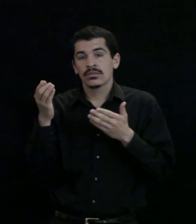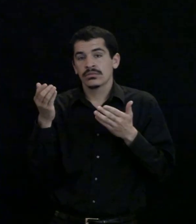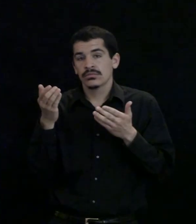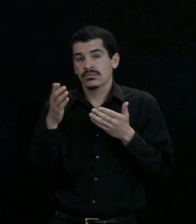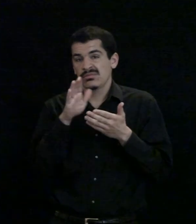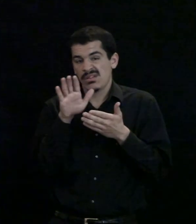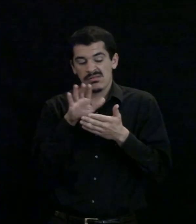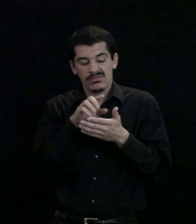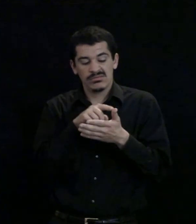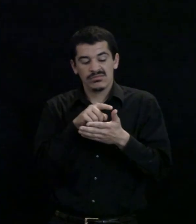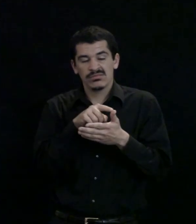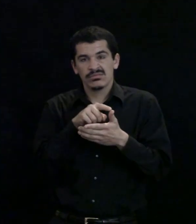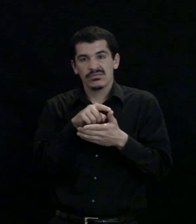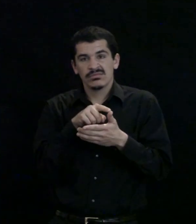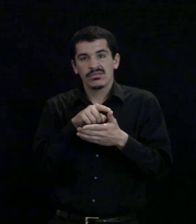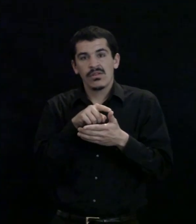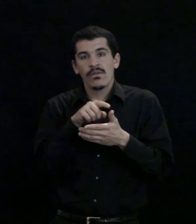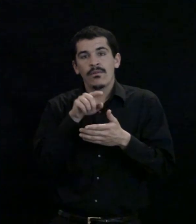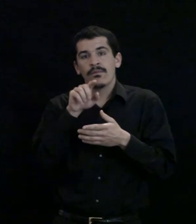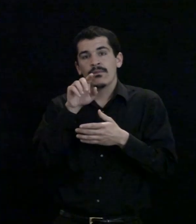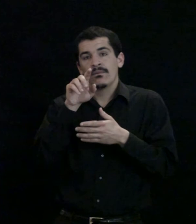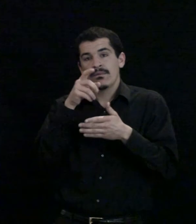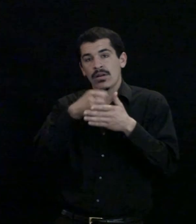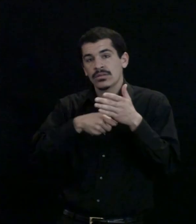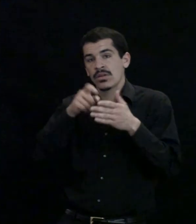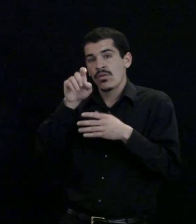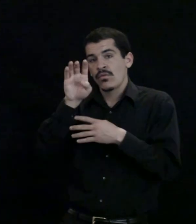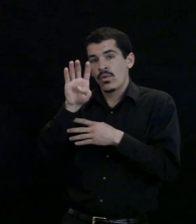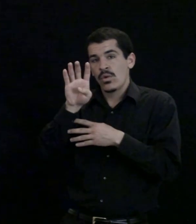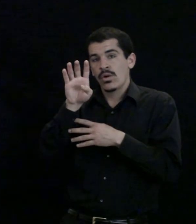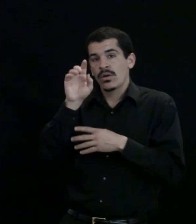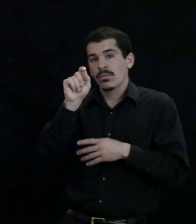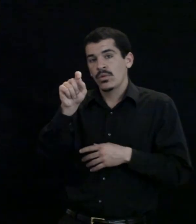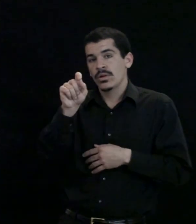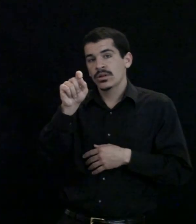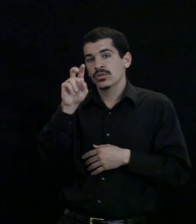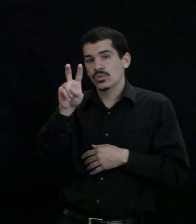is about $4.2 million.